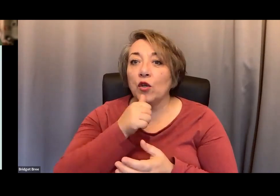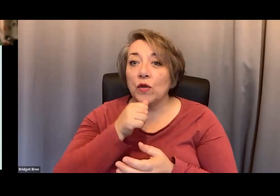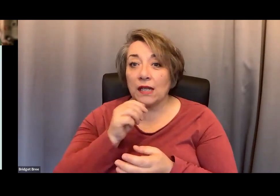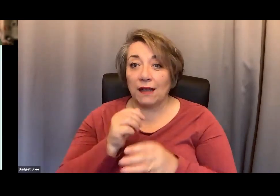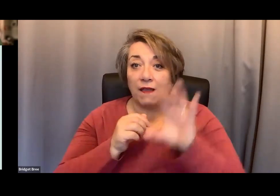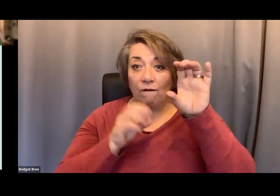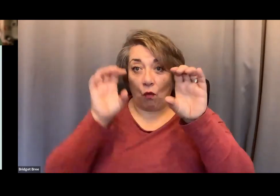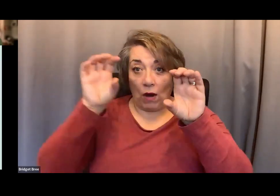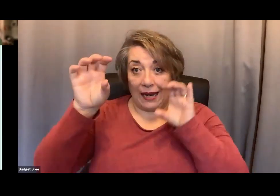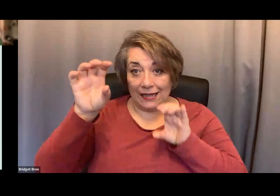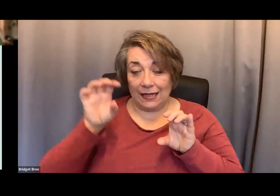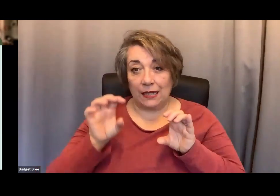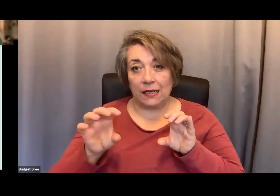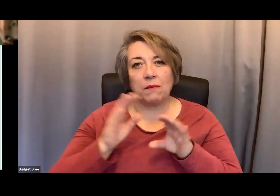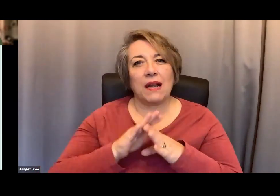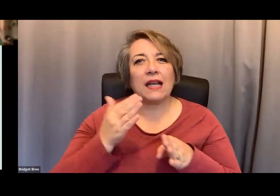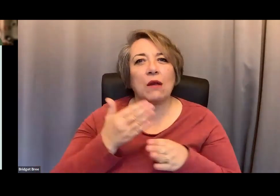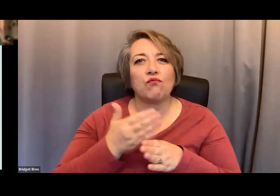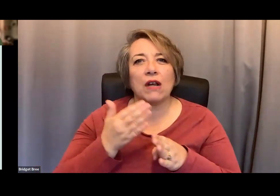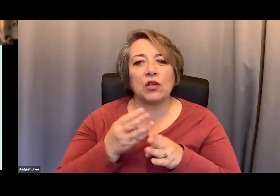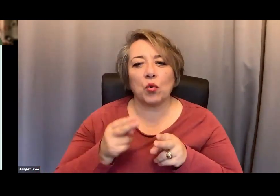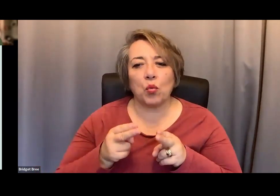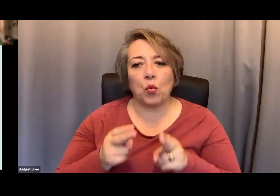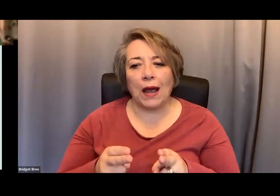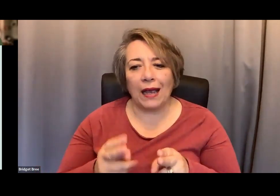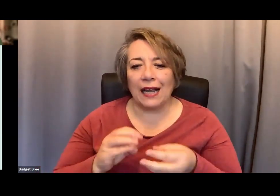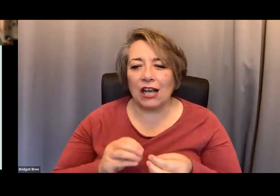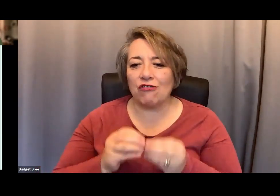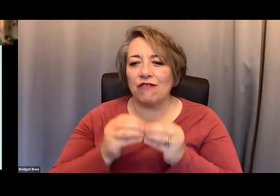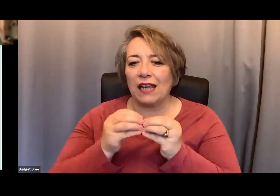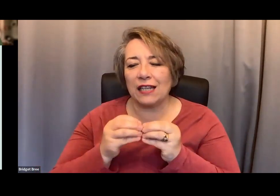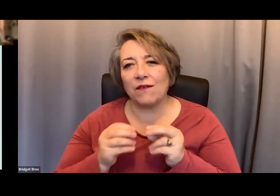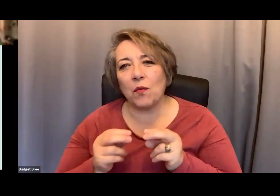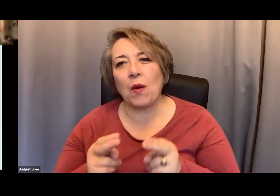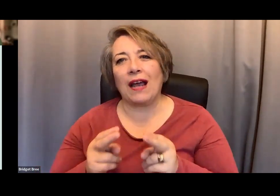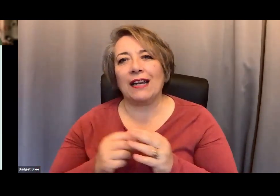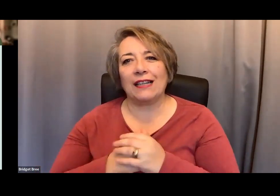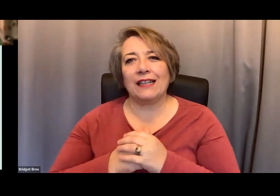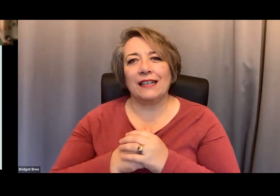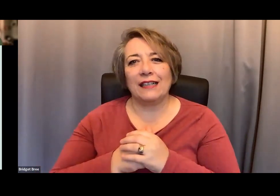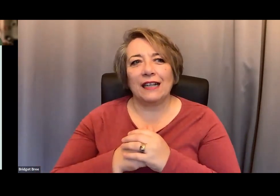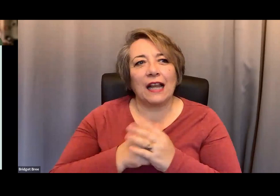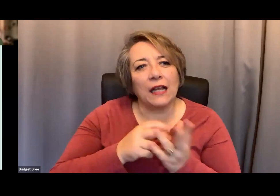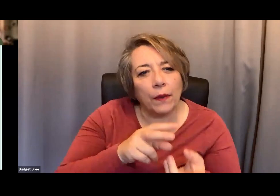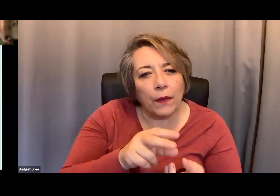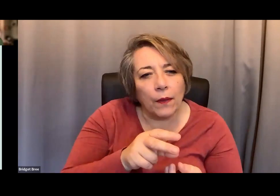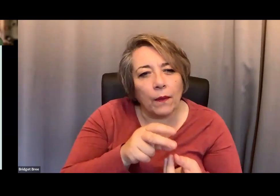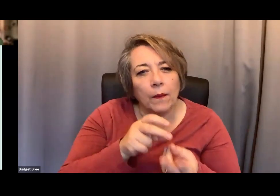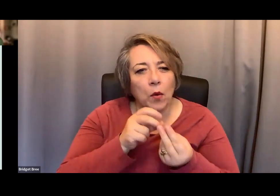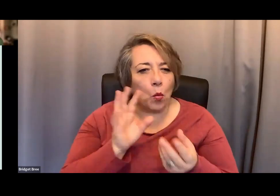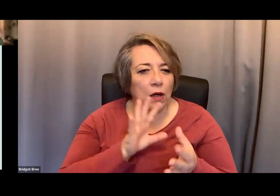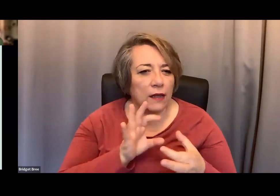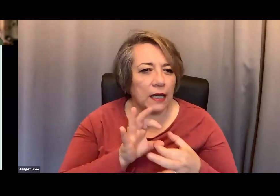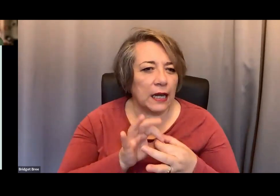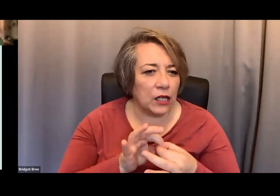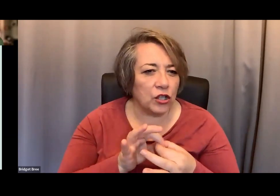but in a way that's really practical and tangible and creative, kind of drawing this process and drawing out those interconnections as we go.